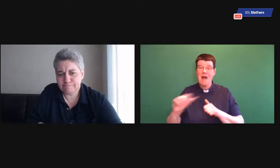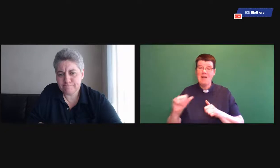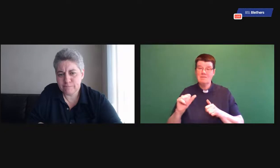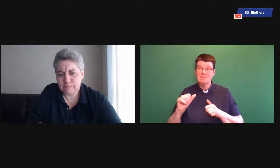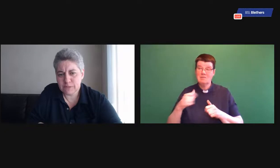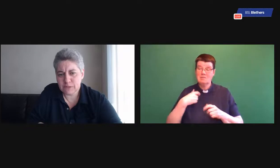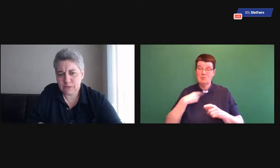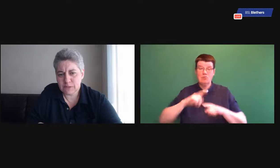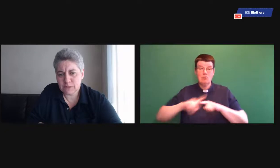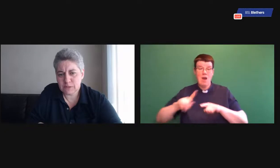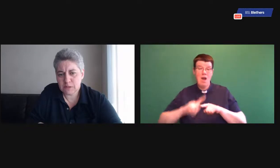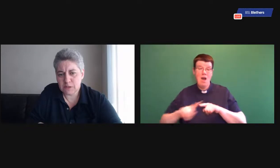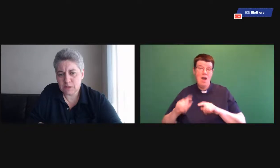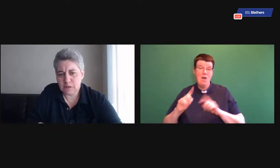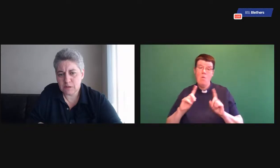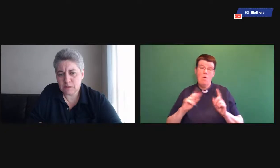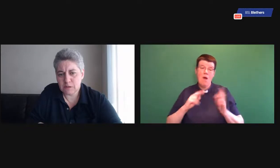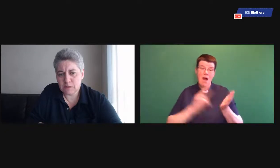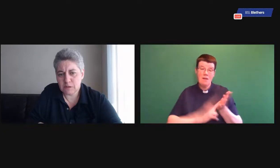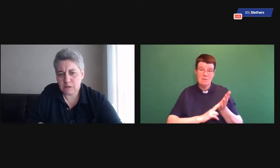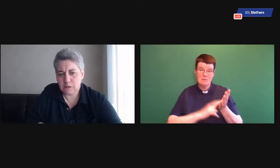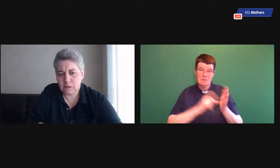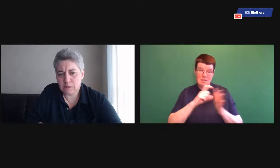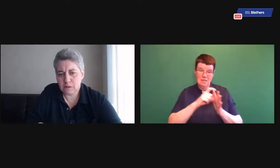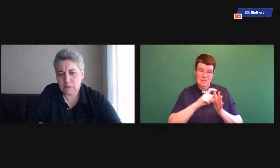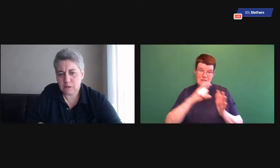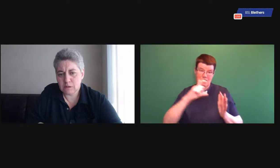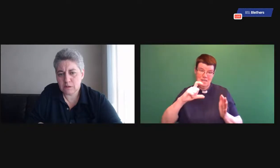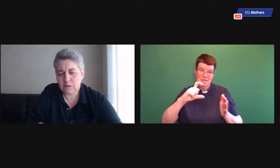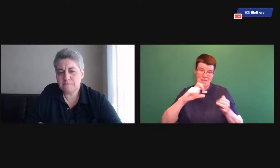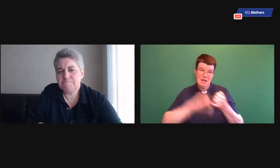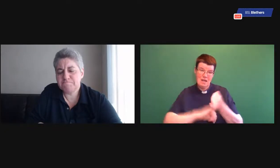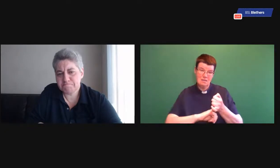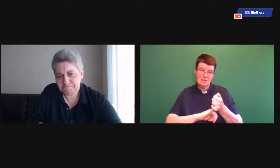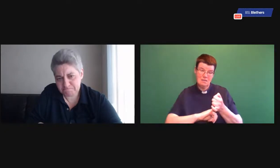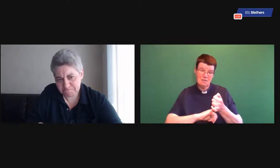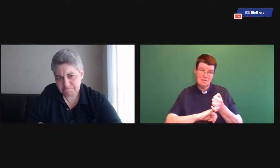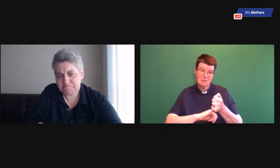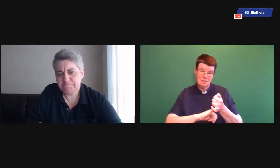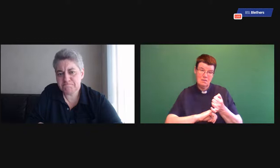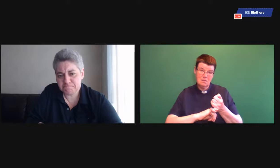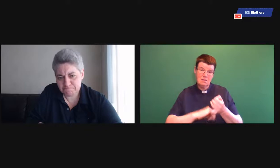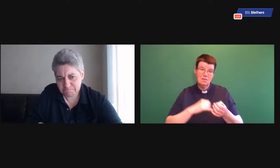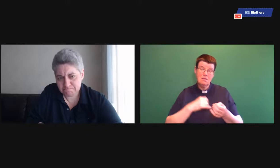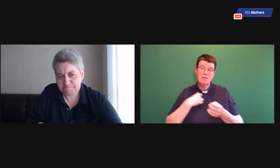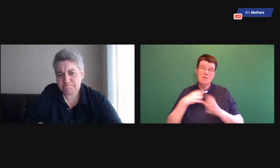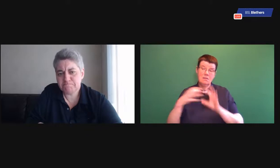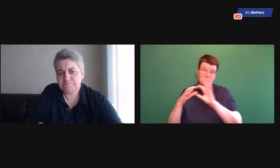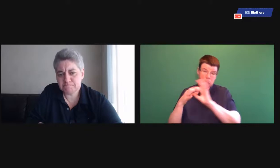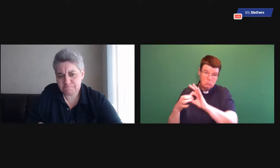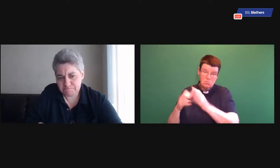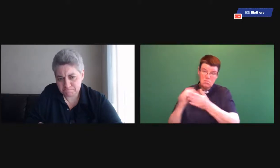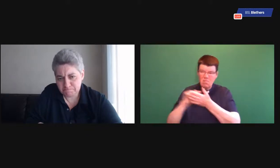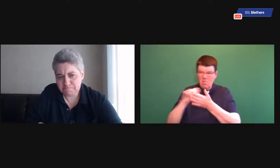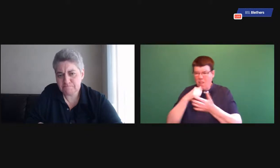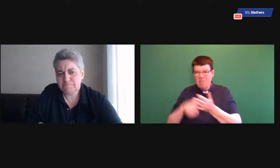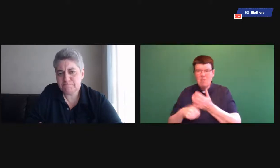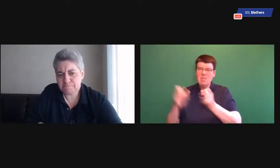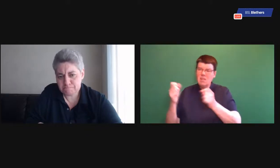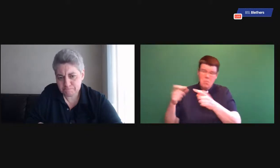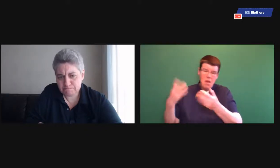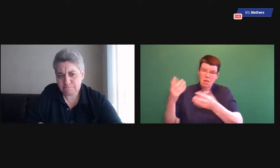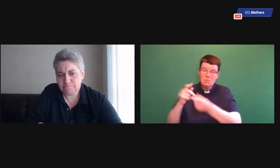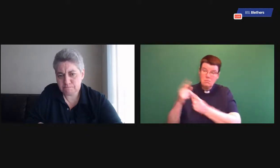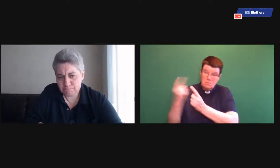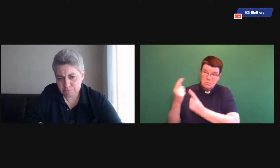because it's within a hearing school. I try my best, but I'm thinking about maybe, contacting NDCS,